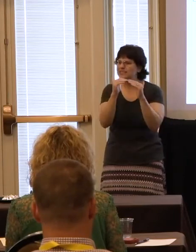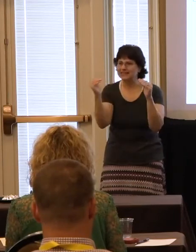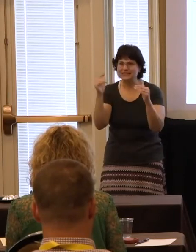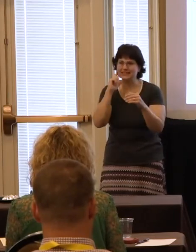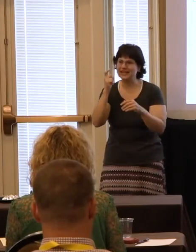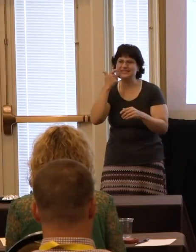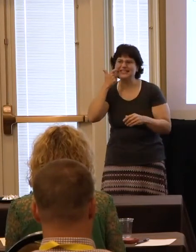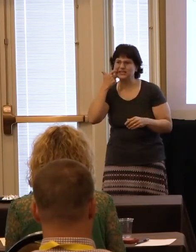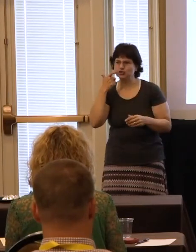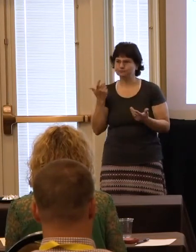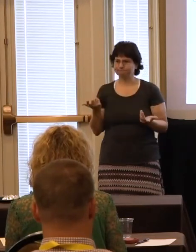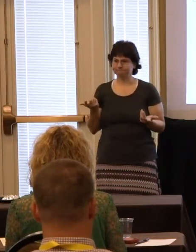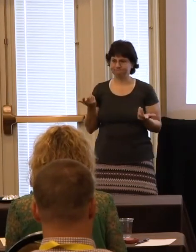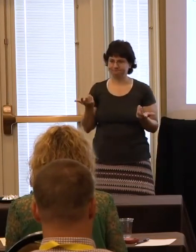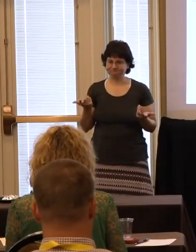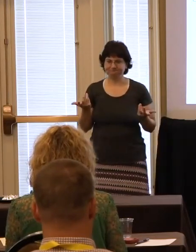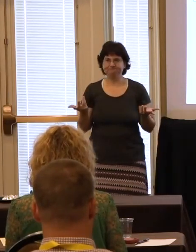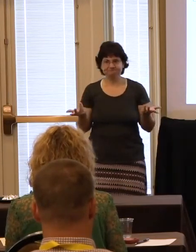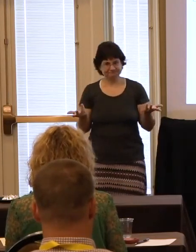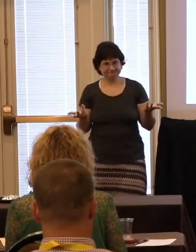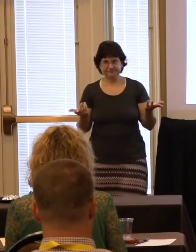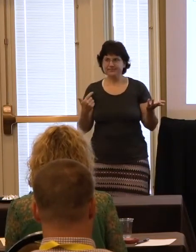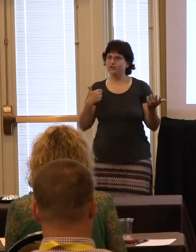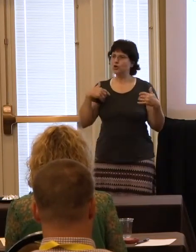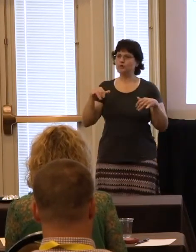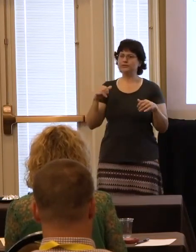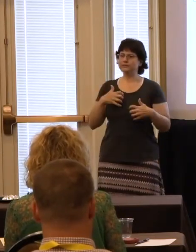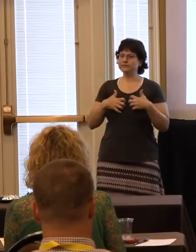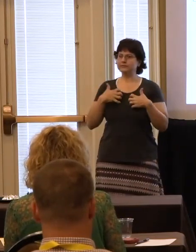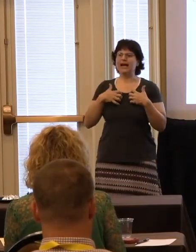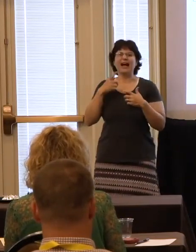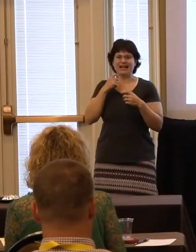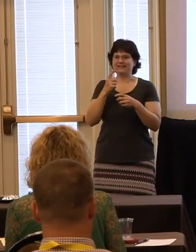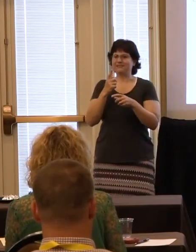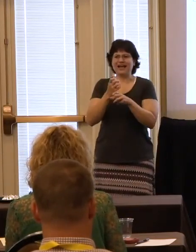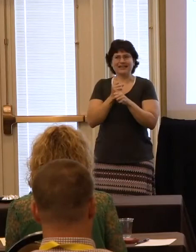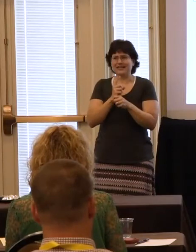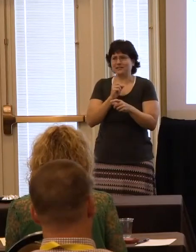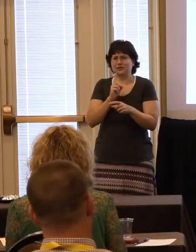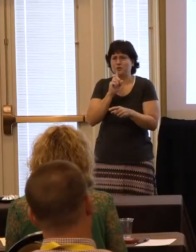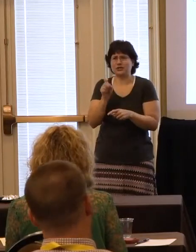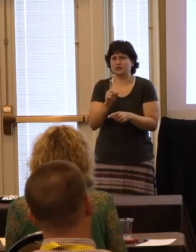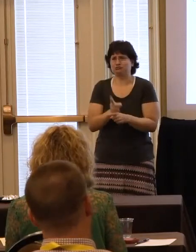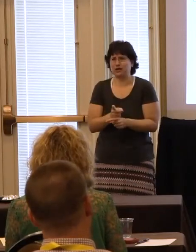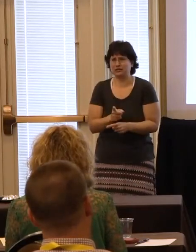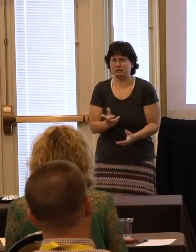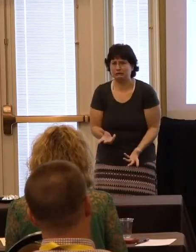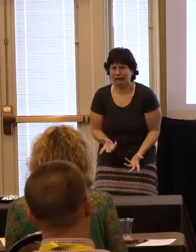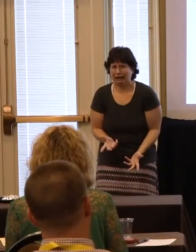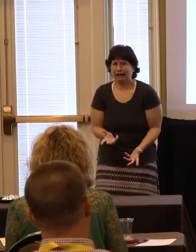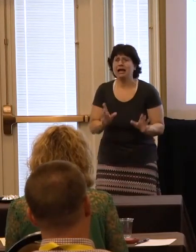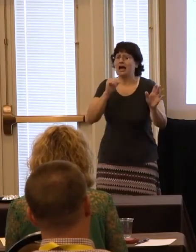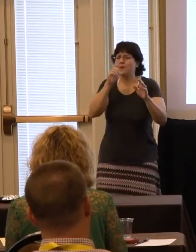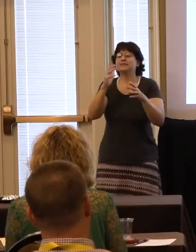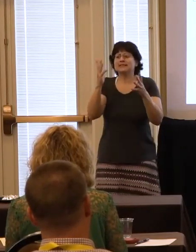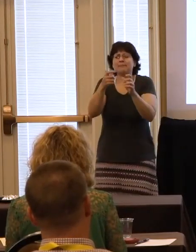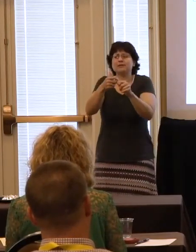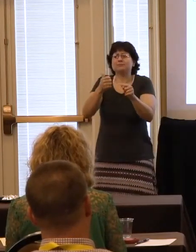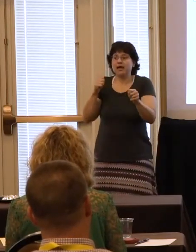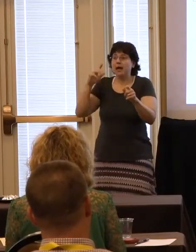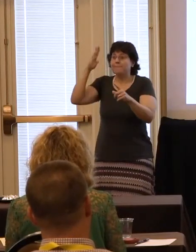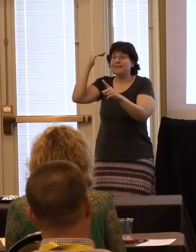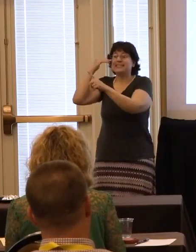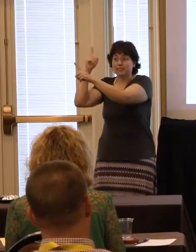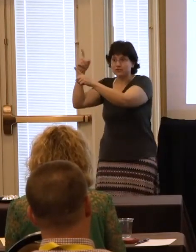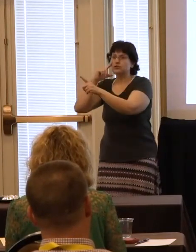addiction. So I had to get the question right. But so I wasn't that far behind the time, but the Netherlands were